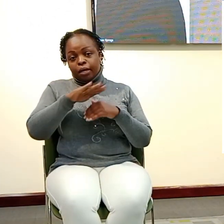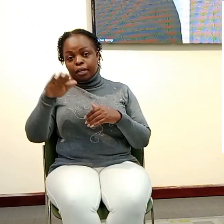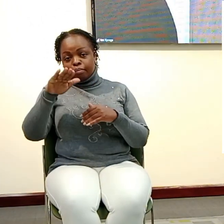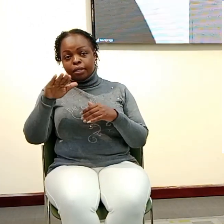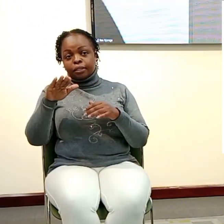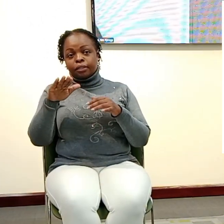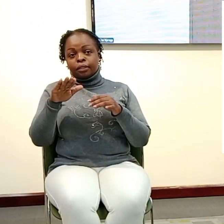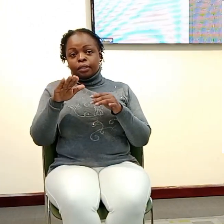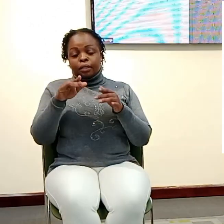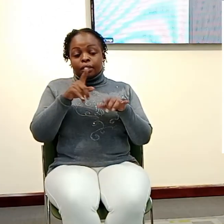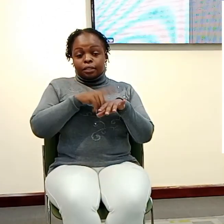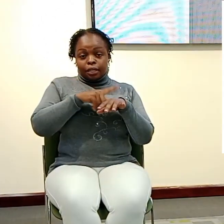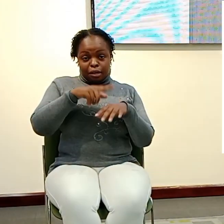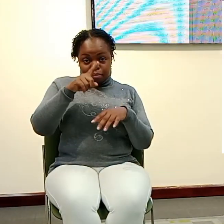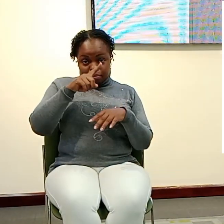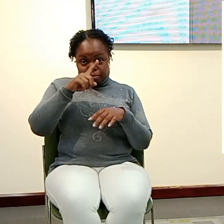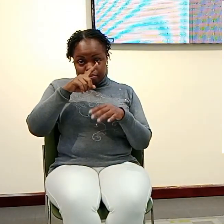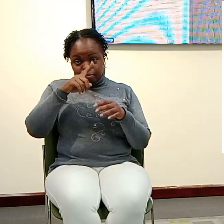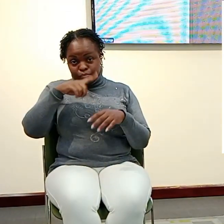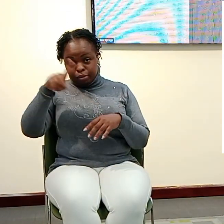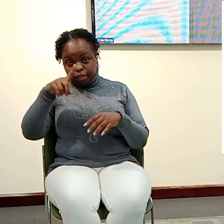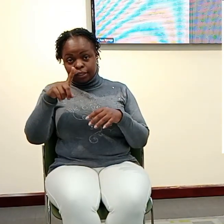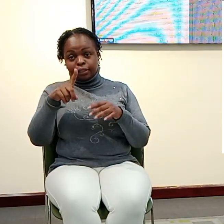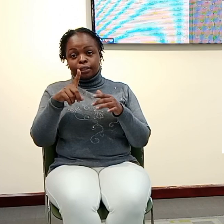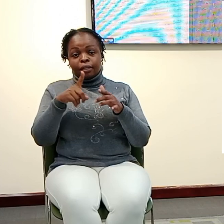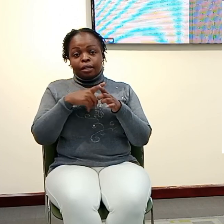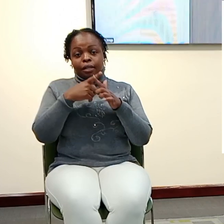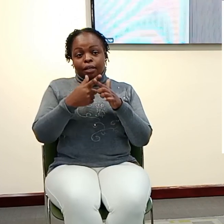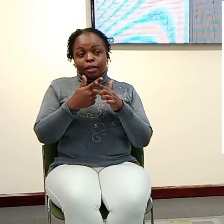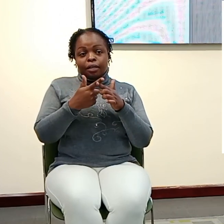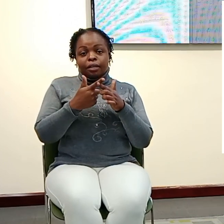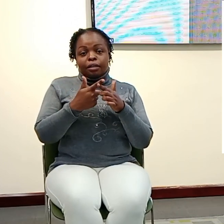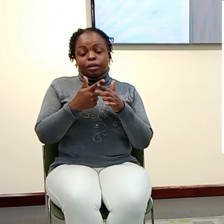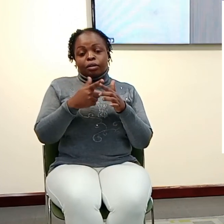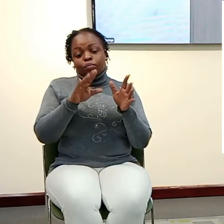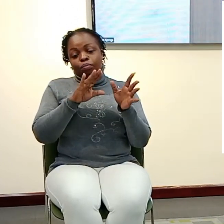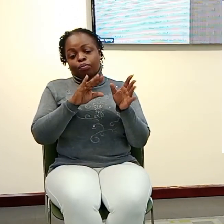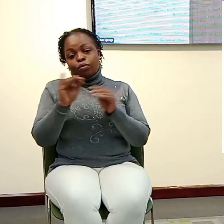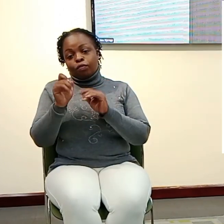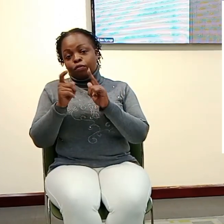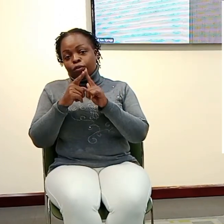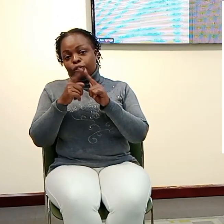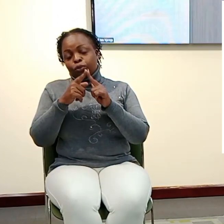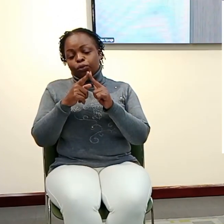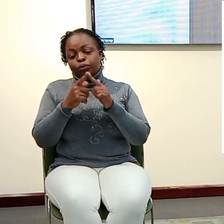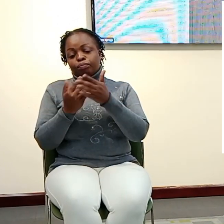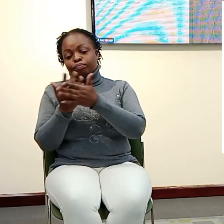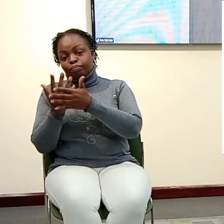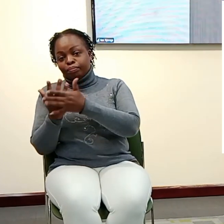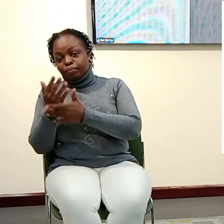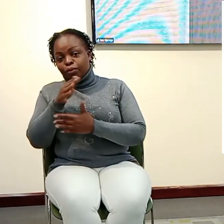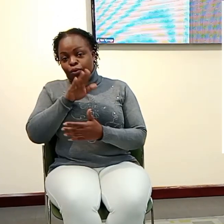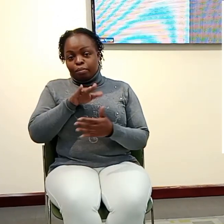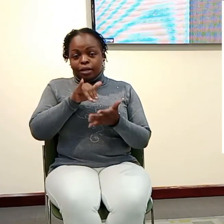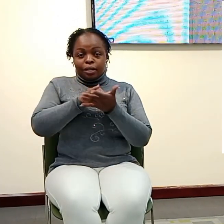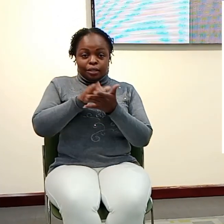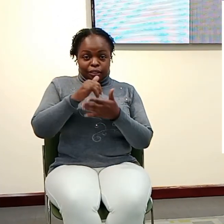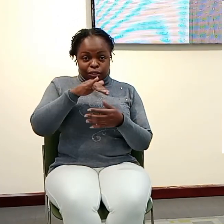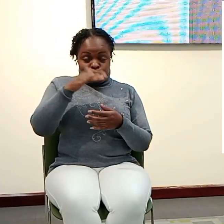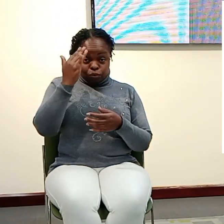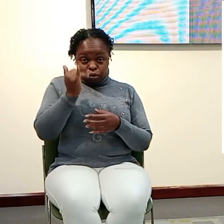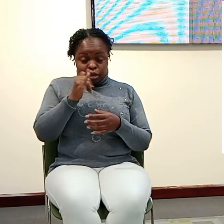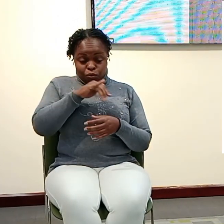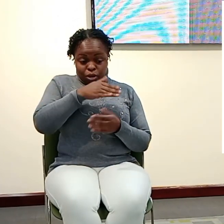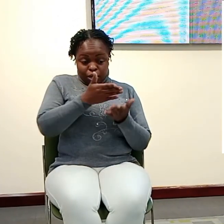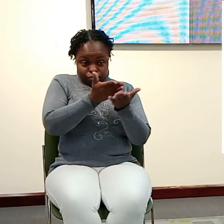and after it is passed, it is interpreted, it is dissected for the grassroots women. That is why we are gathered here